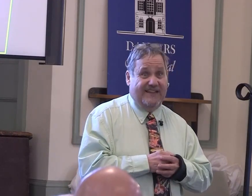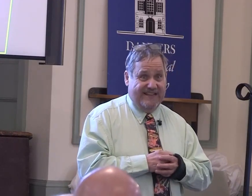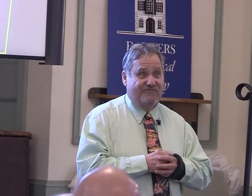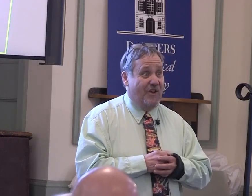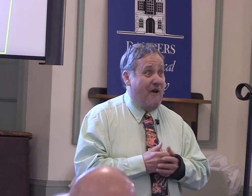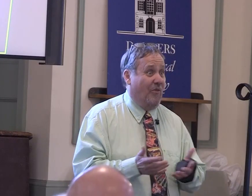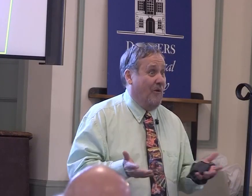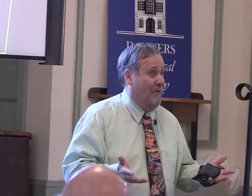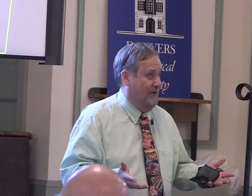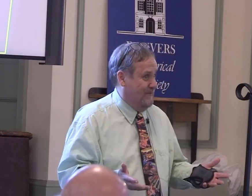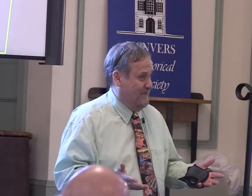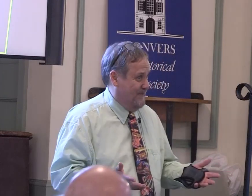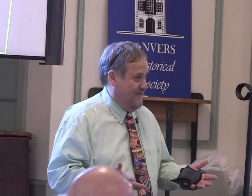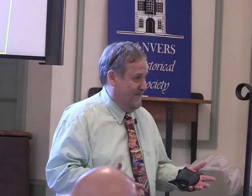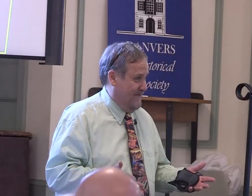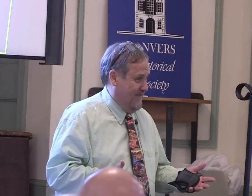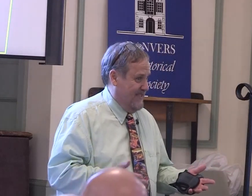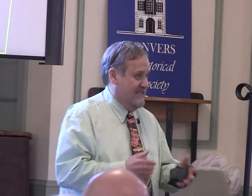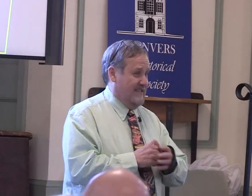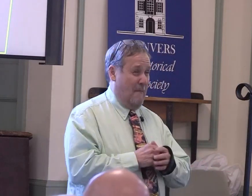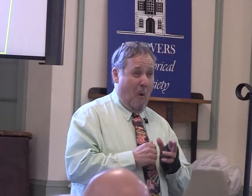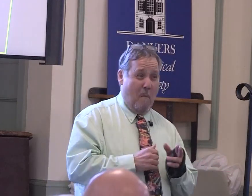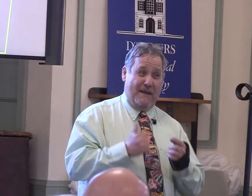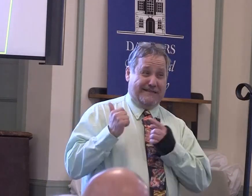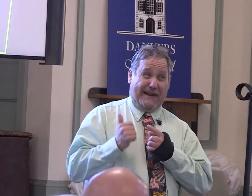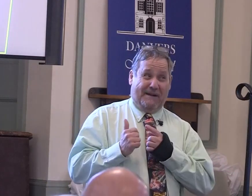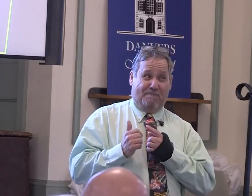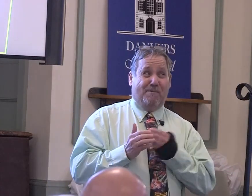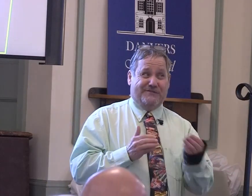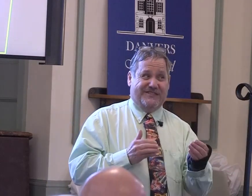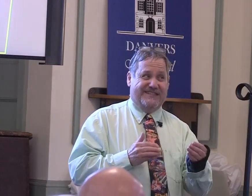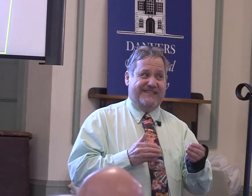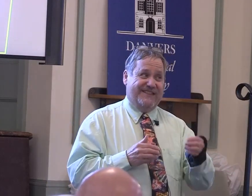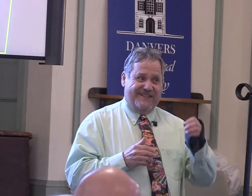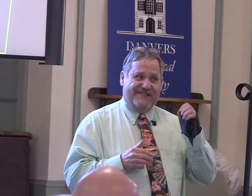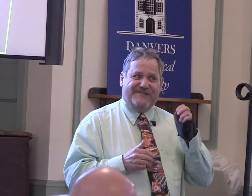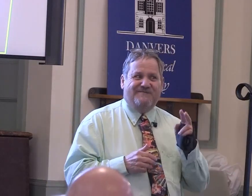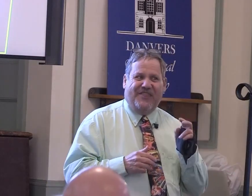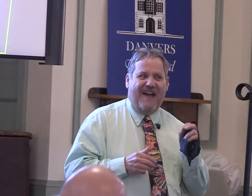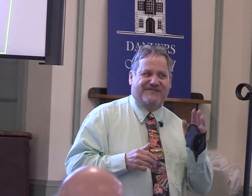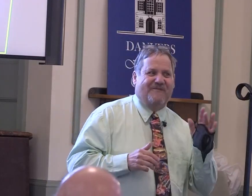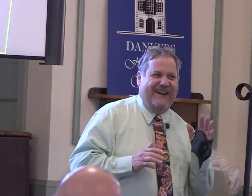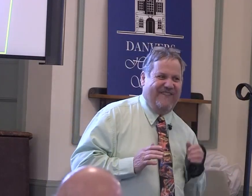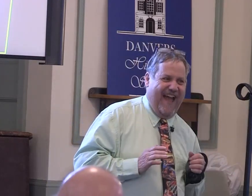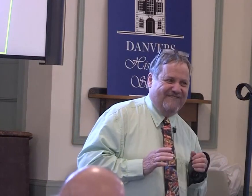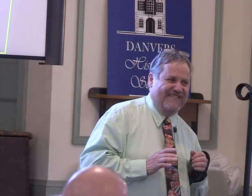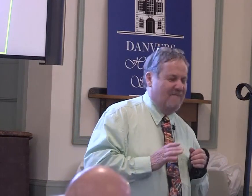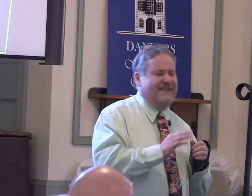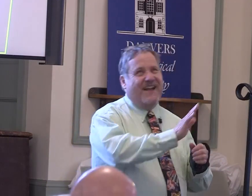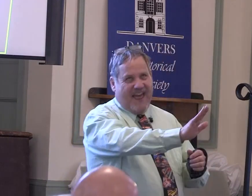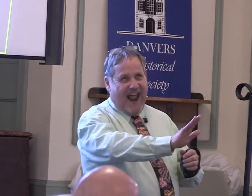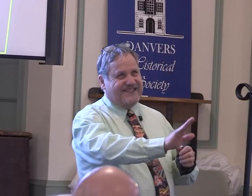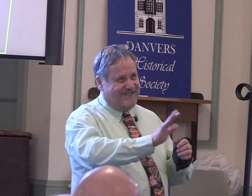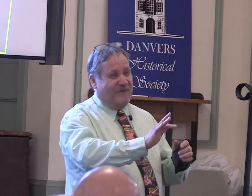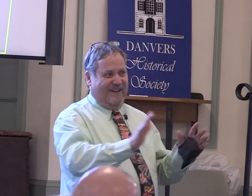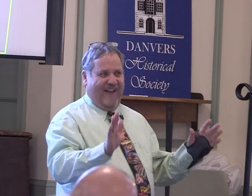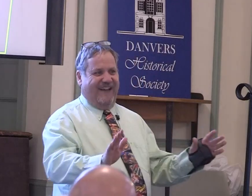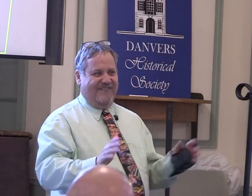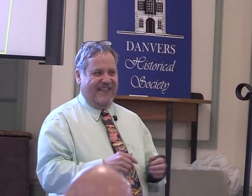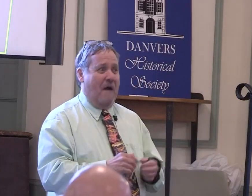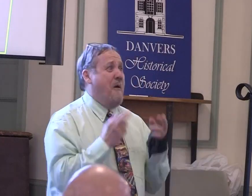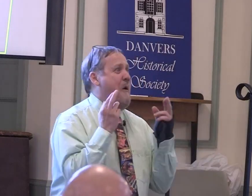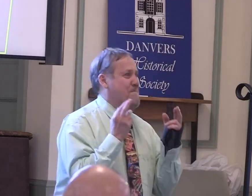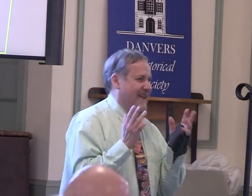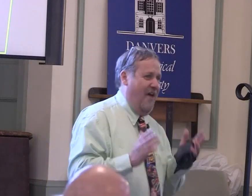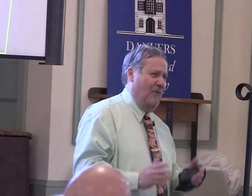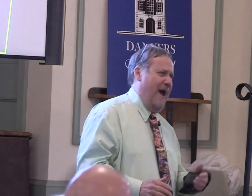property is right around the corner. I'm hoping I didn't purchase it until 2025,